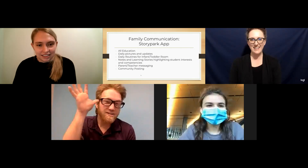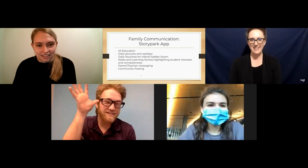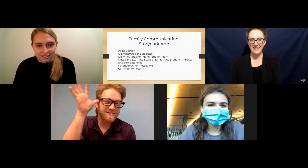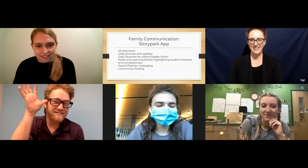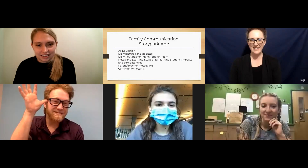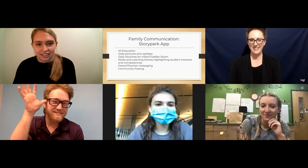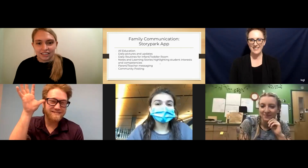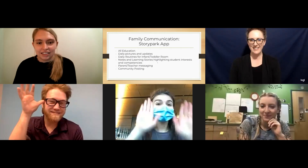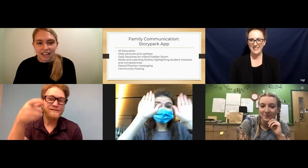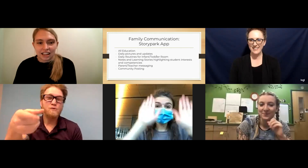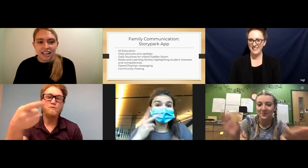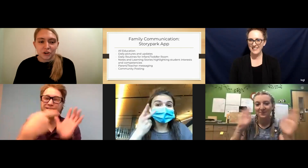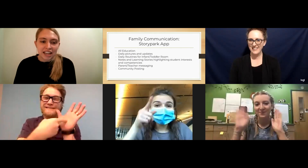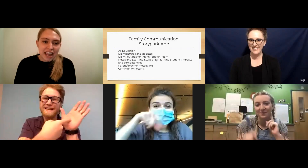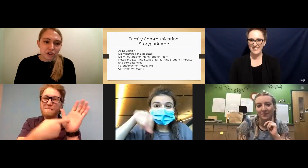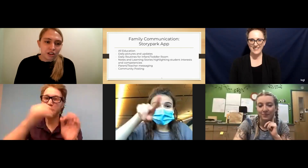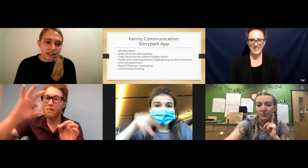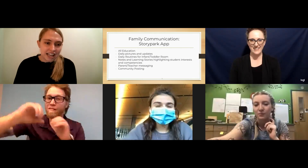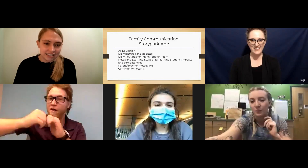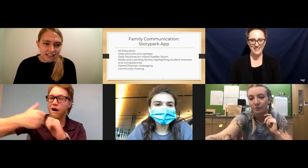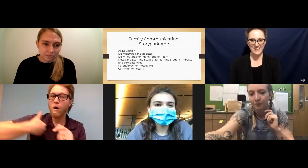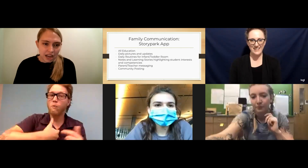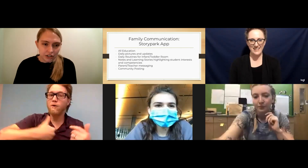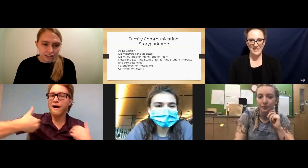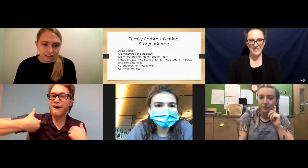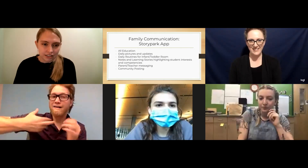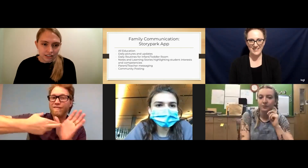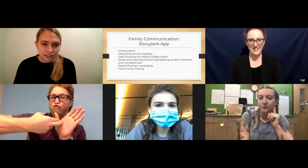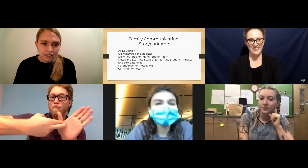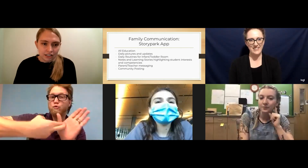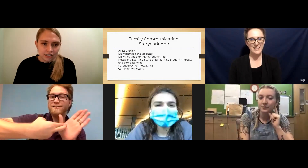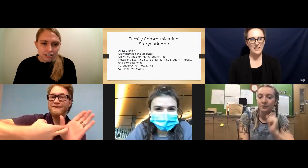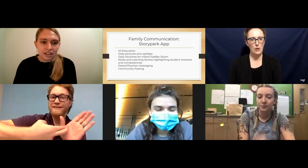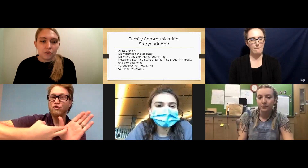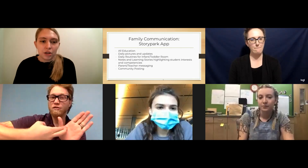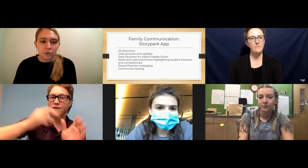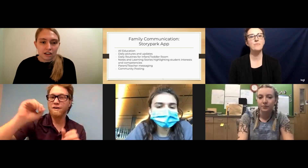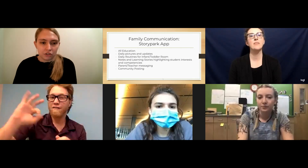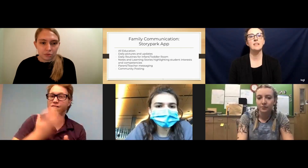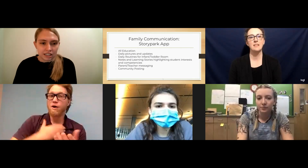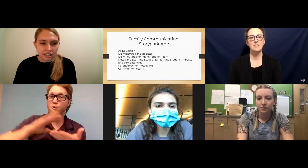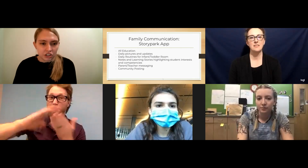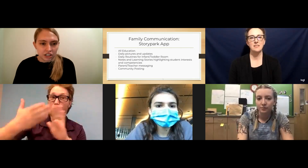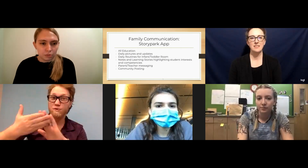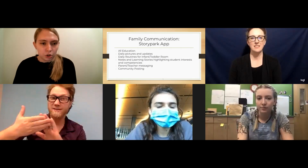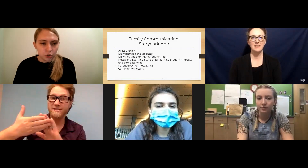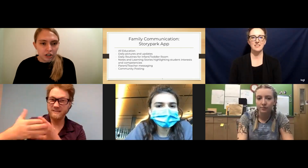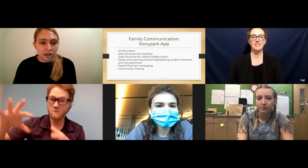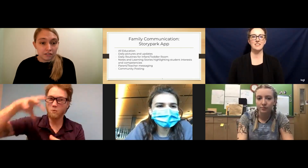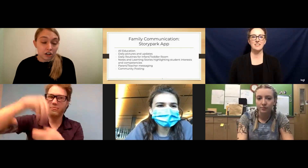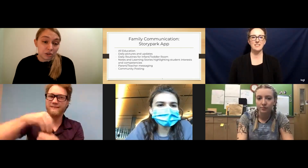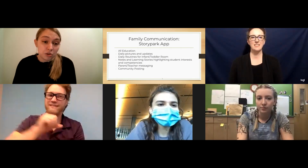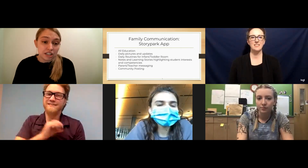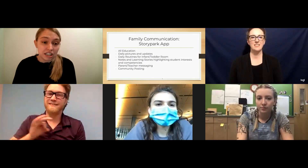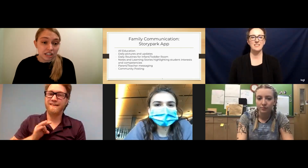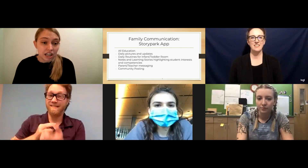yeah. Kaliona Heneheo Kalani has deaf parents. And that way we have representation in our program